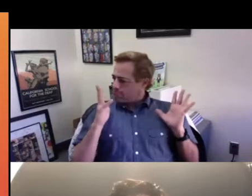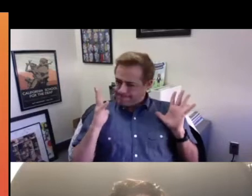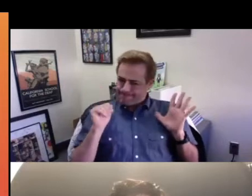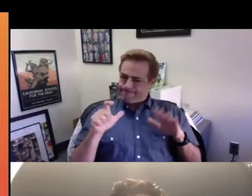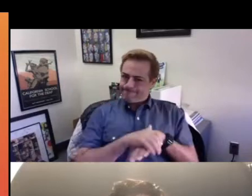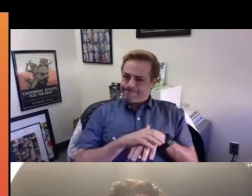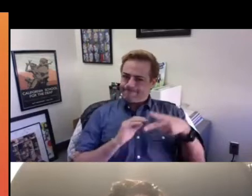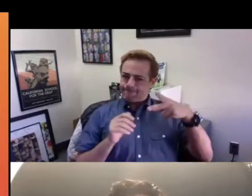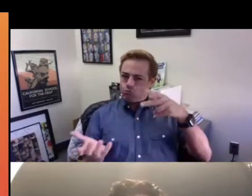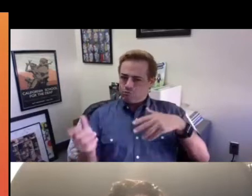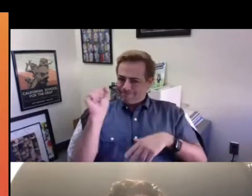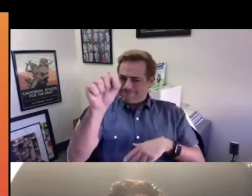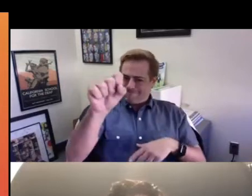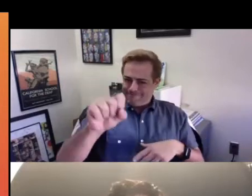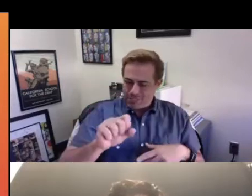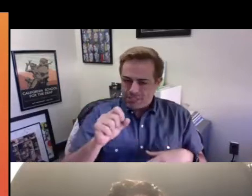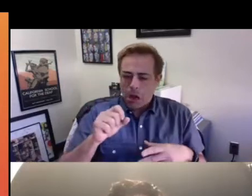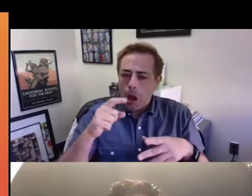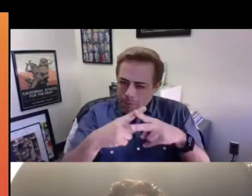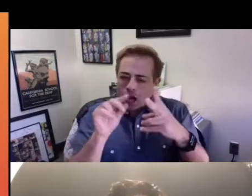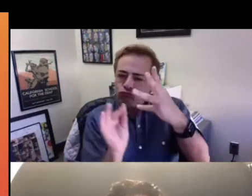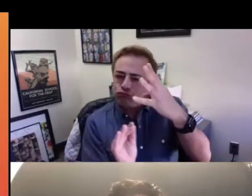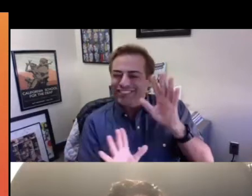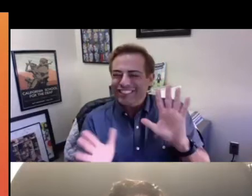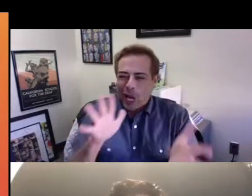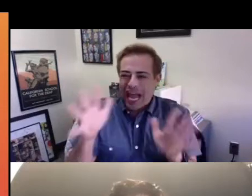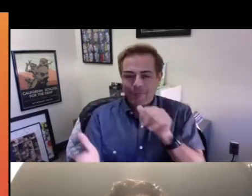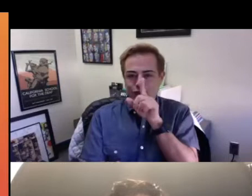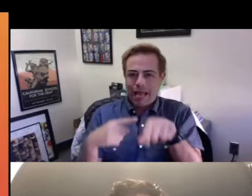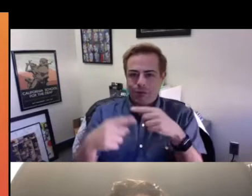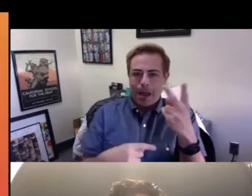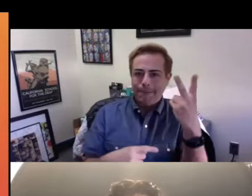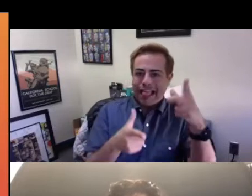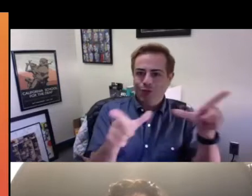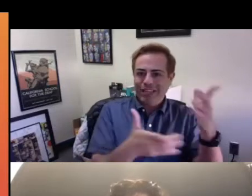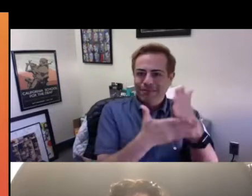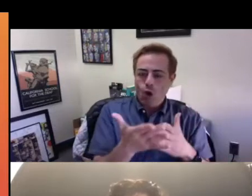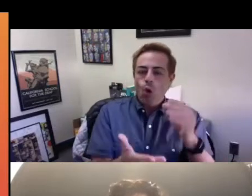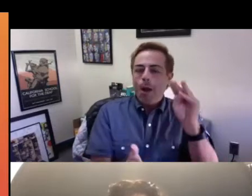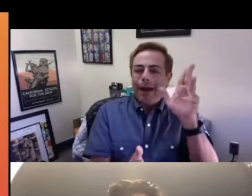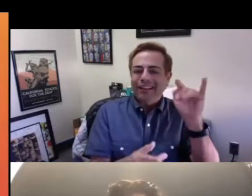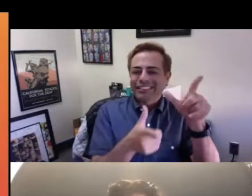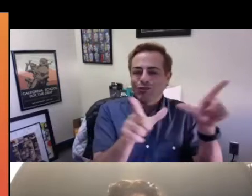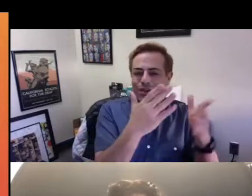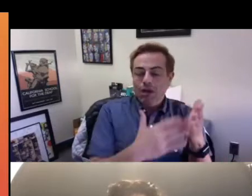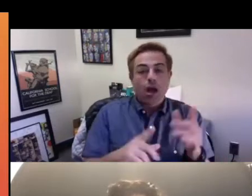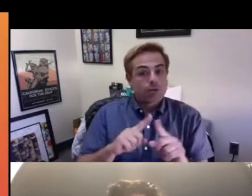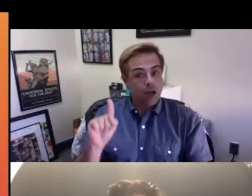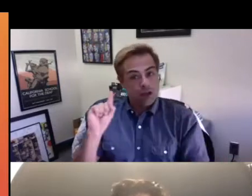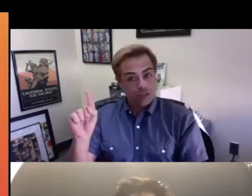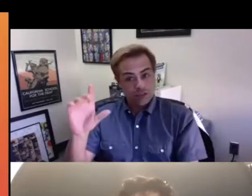the school teaches in maybe ASL and English. So there might be some